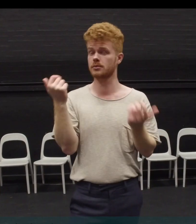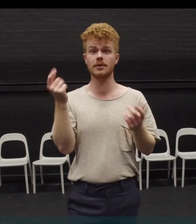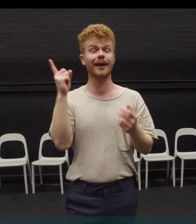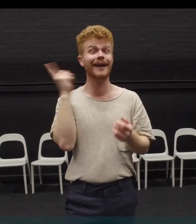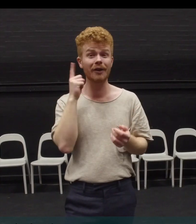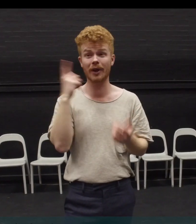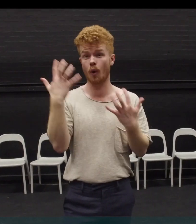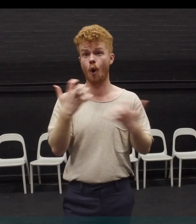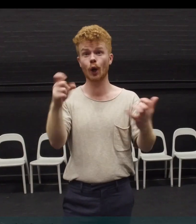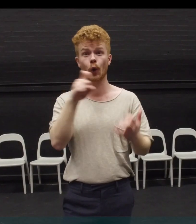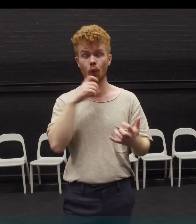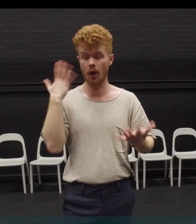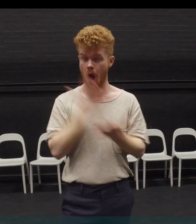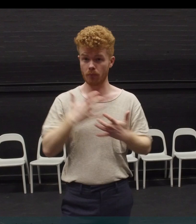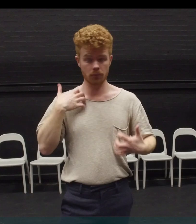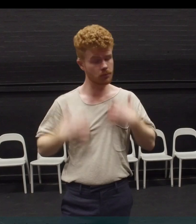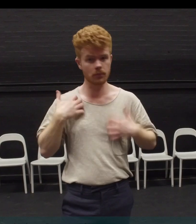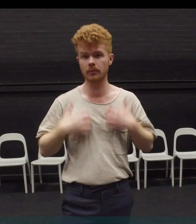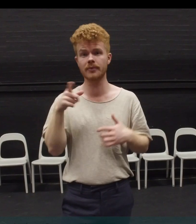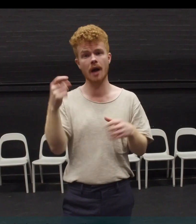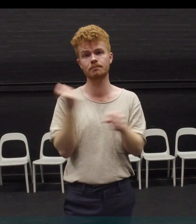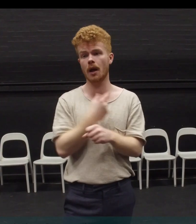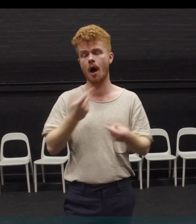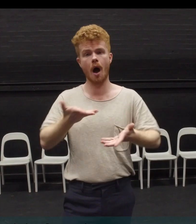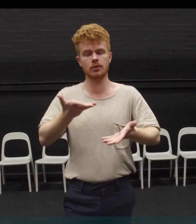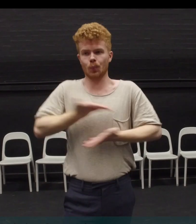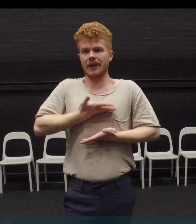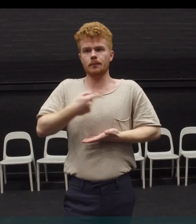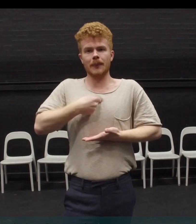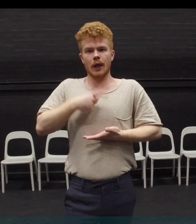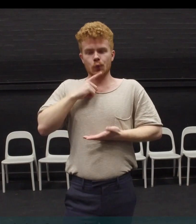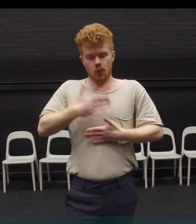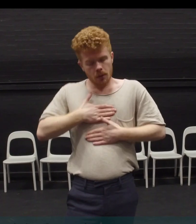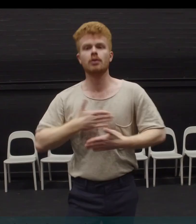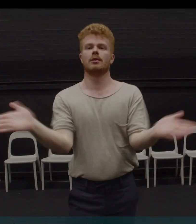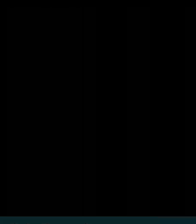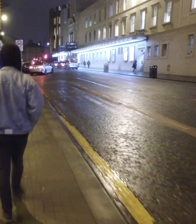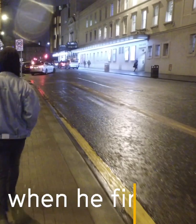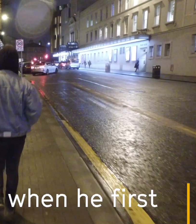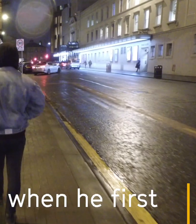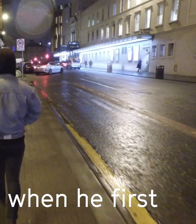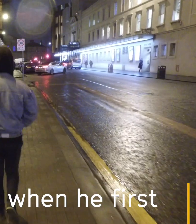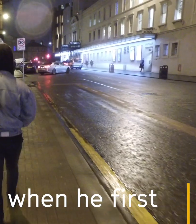know, my mum, my family, my friends, but there were hearing and deaf people all mixed in that audience.